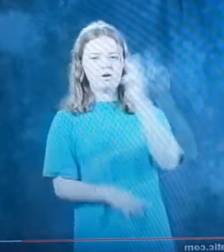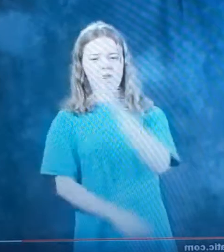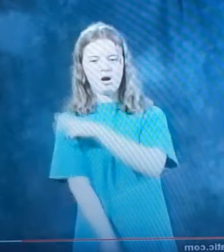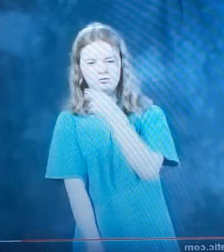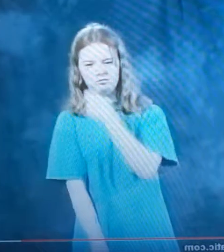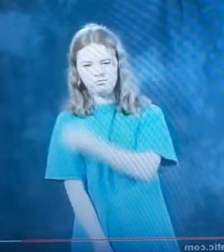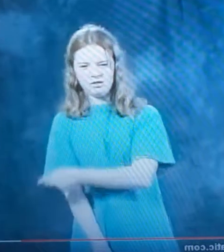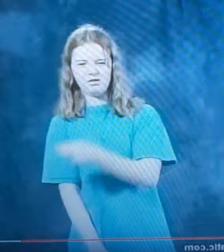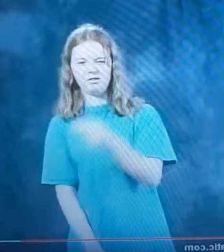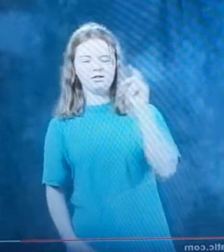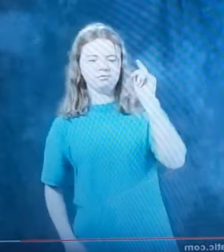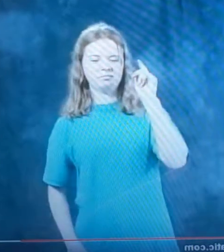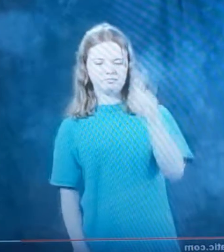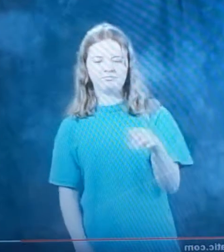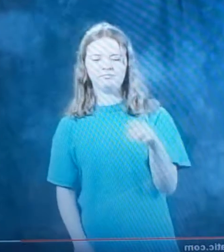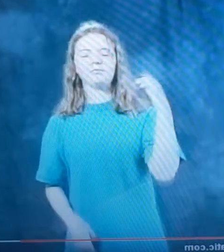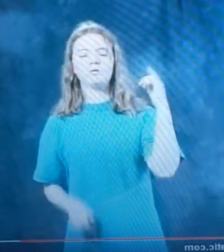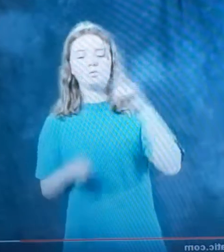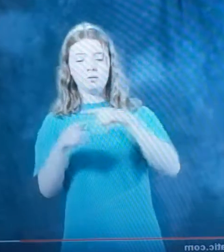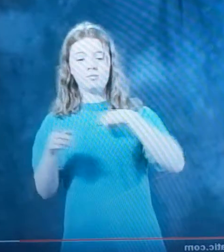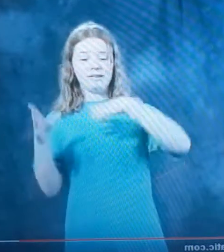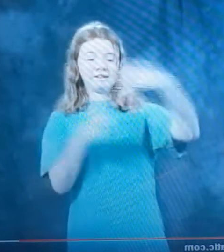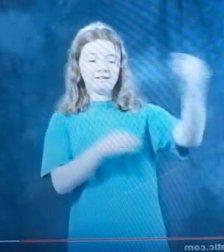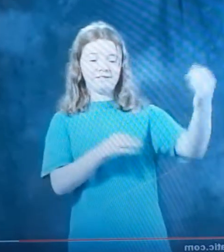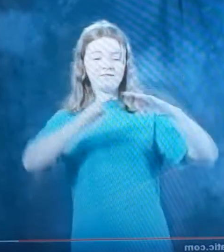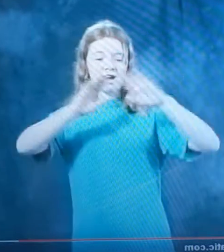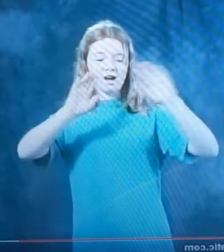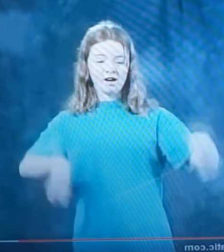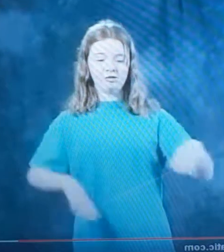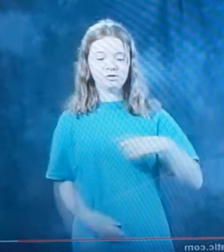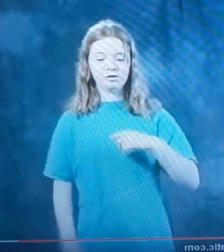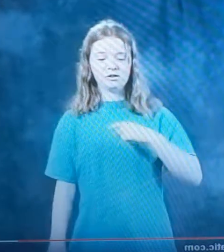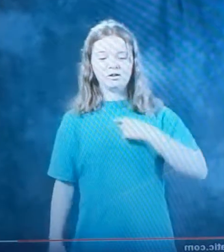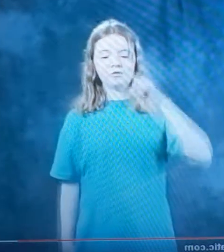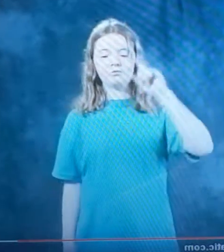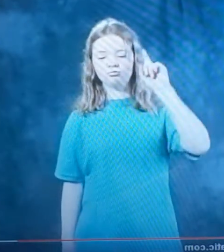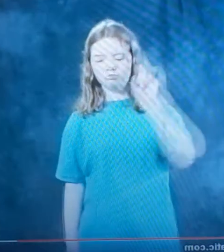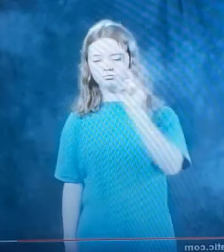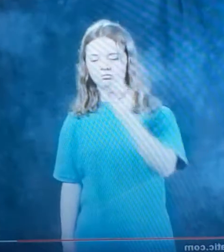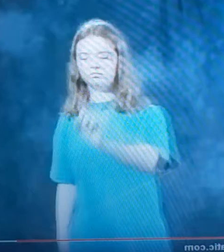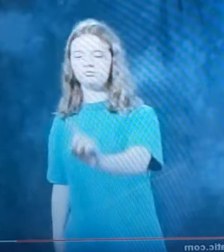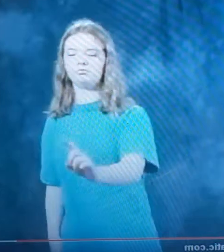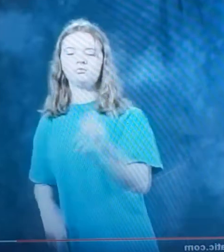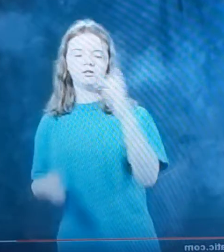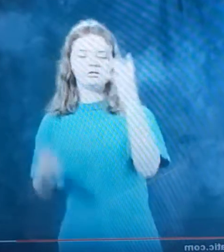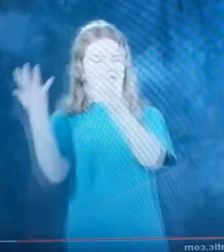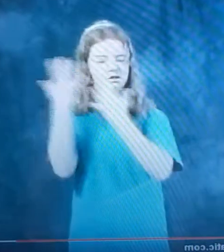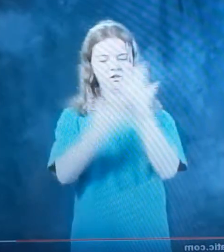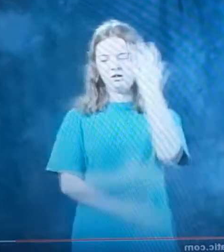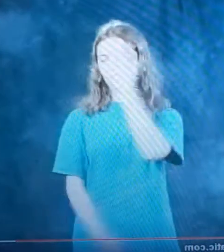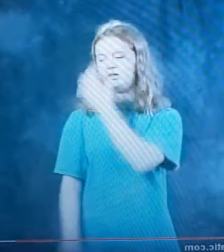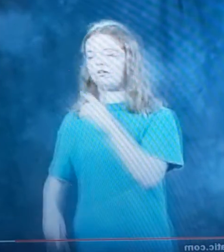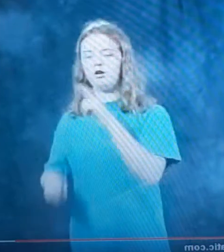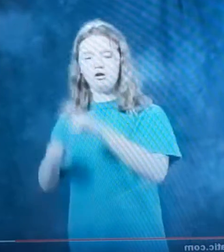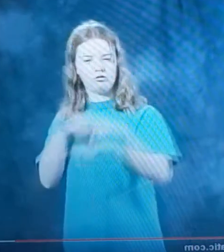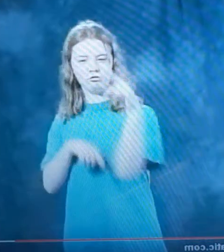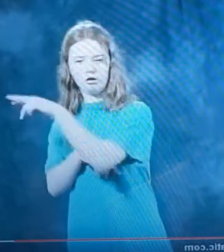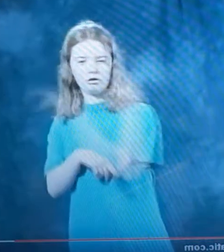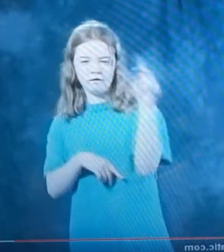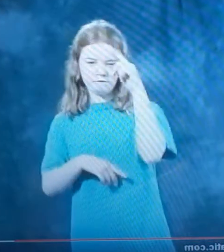of us decided to go to the hospital. So when we left the house, like I was walking down the stairs, I just felt so dizzy.